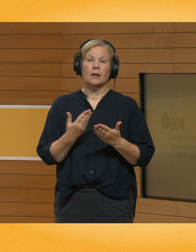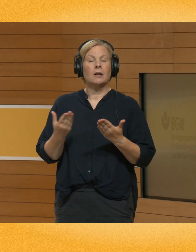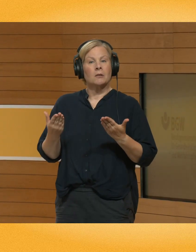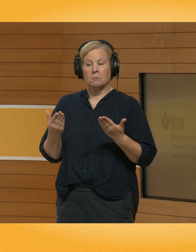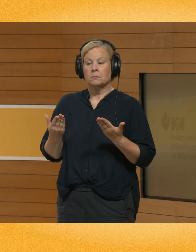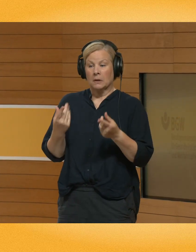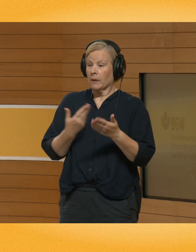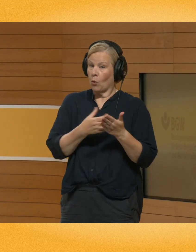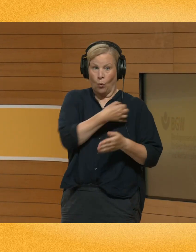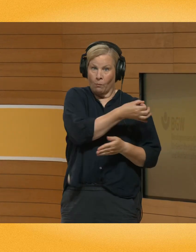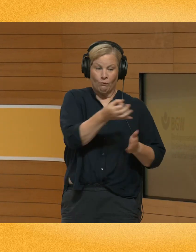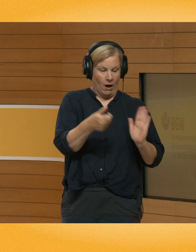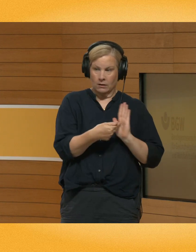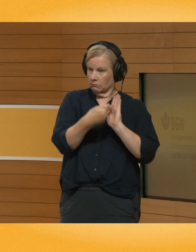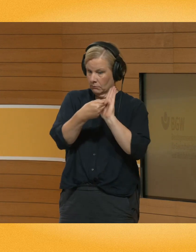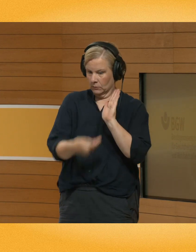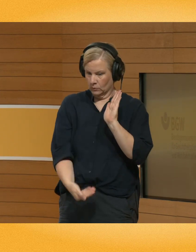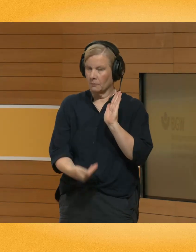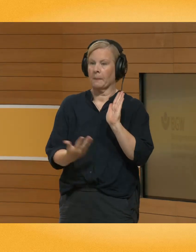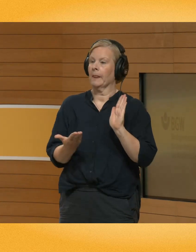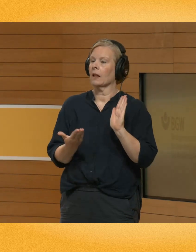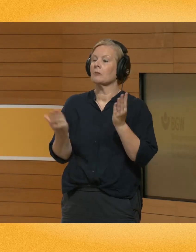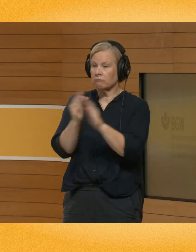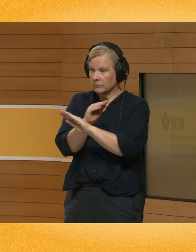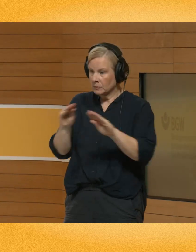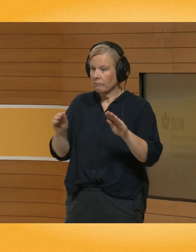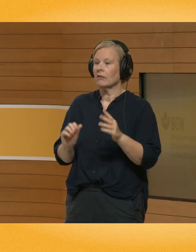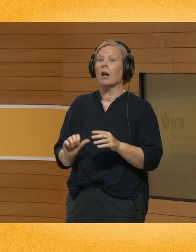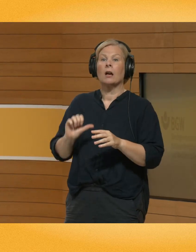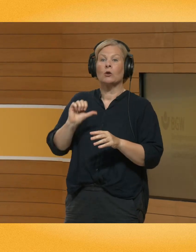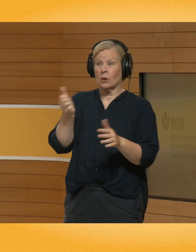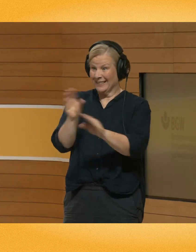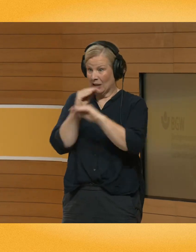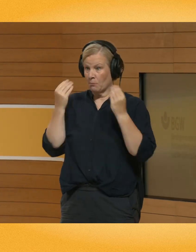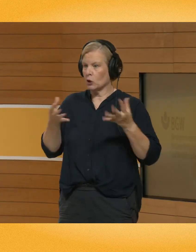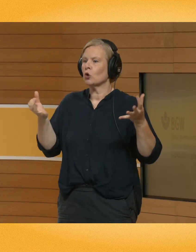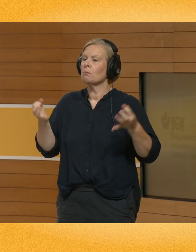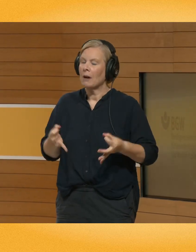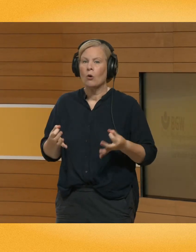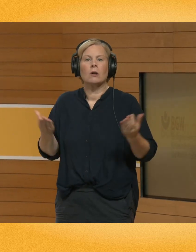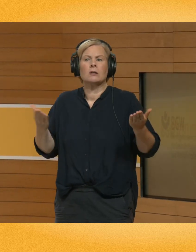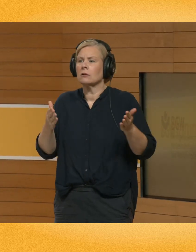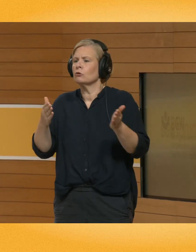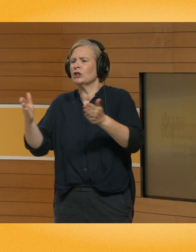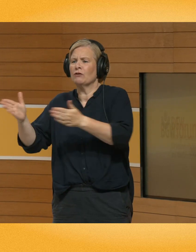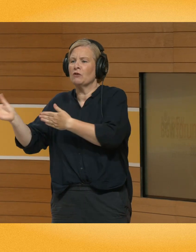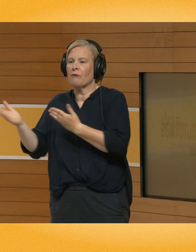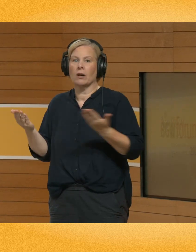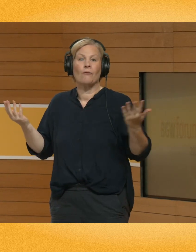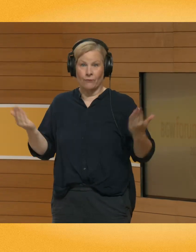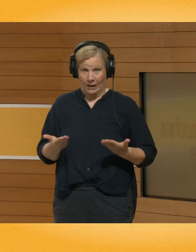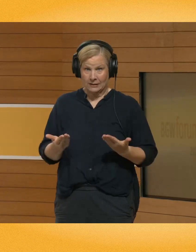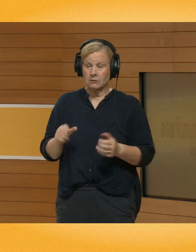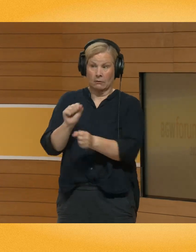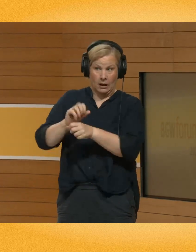it, and before we could look at things properly. I suppose when I came into that's how I initially got